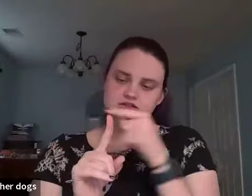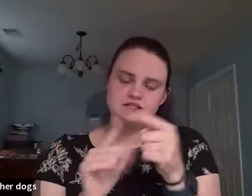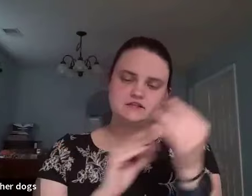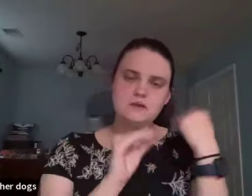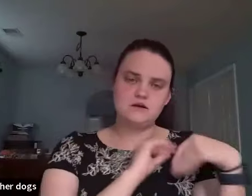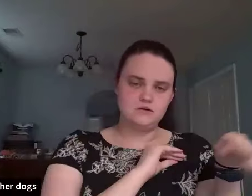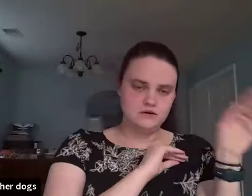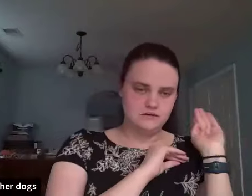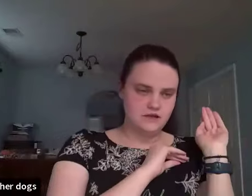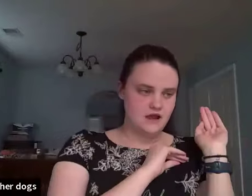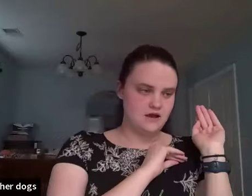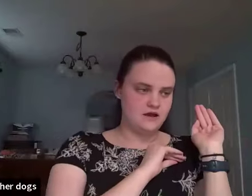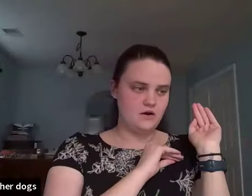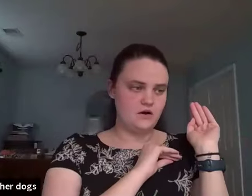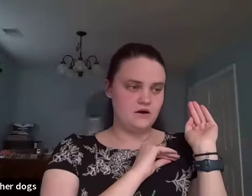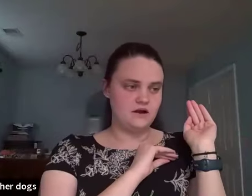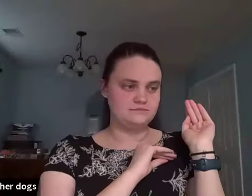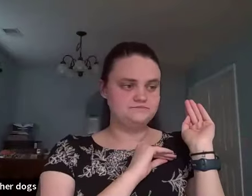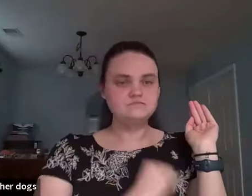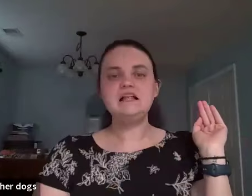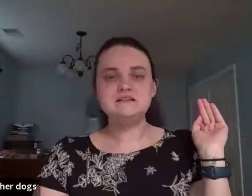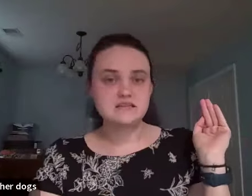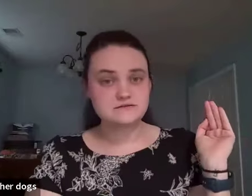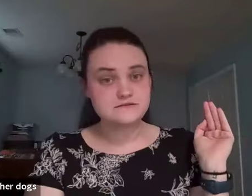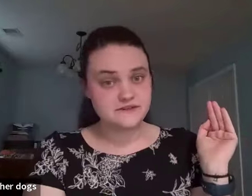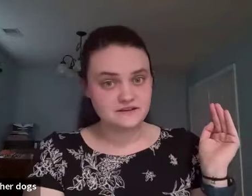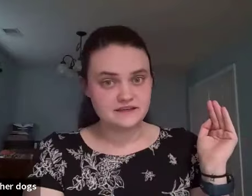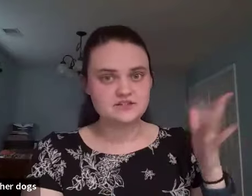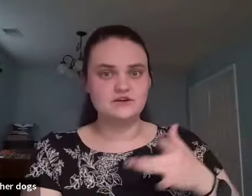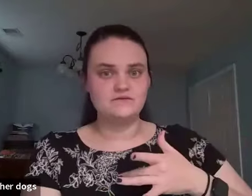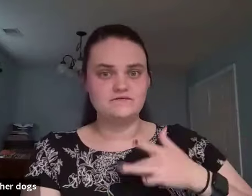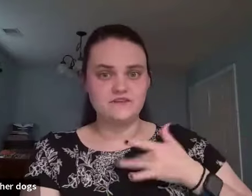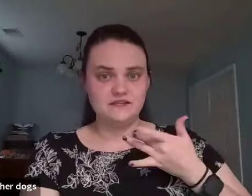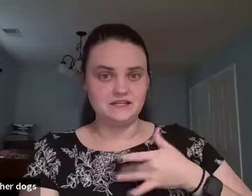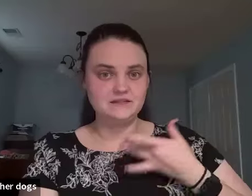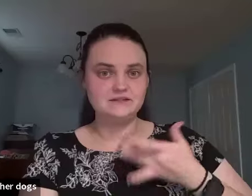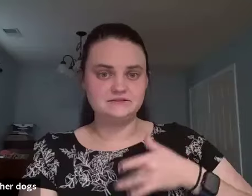So let's go back real quick. We had our sign for feeling. So feeling.